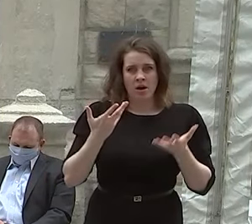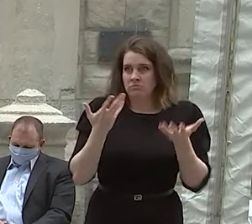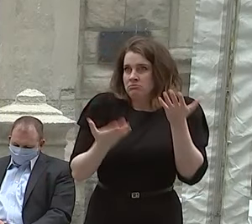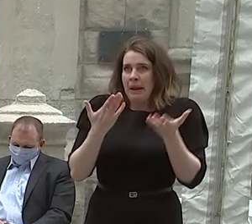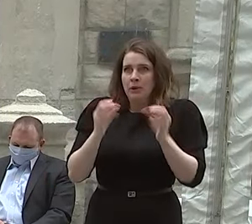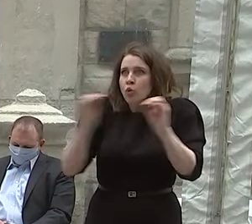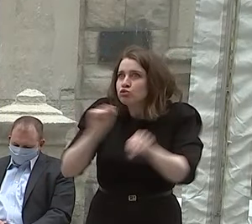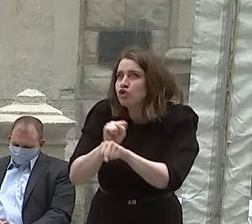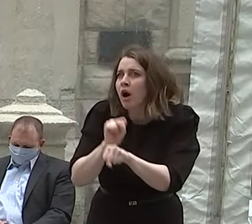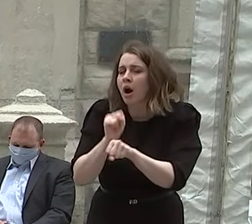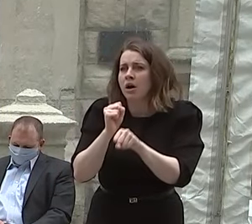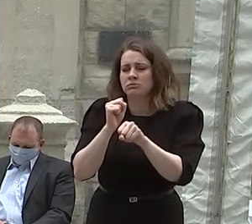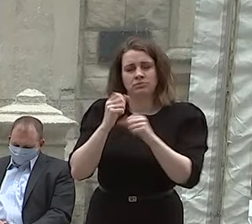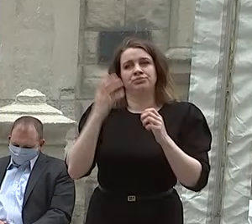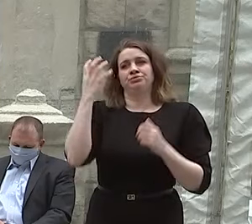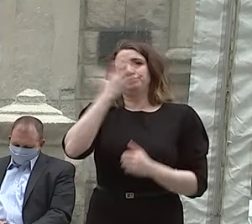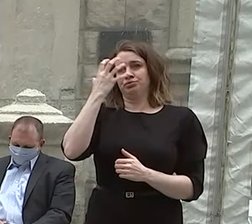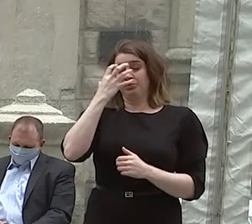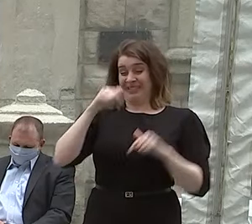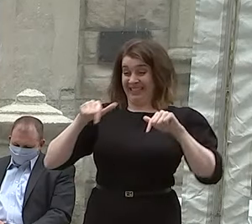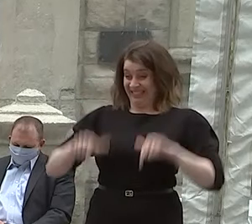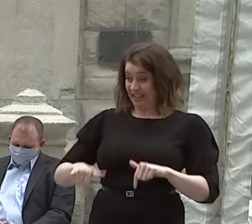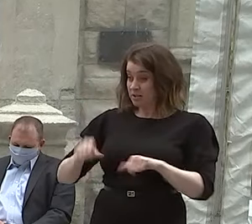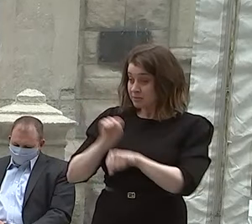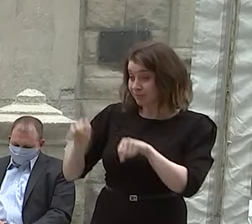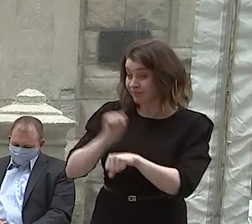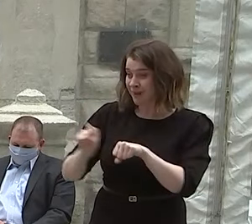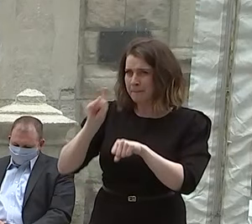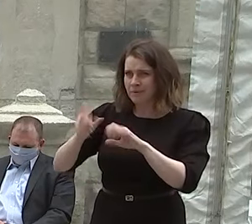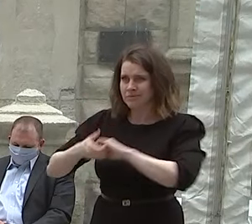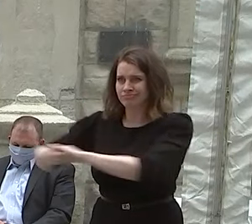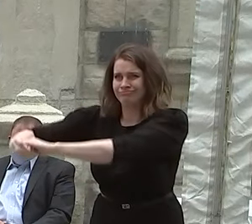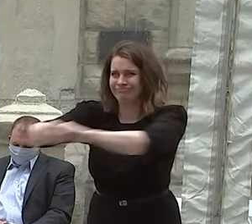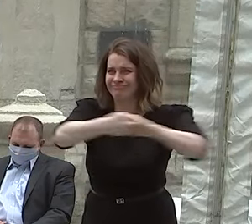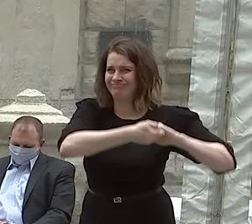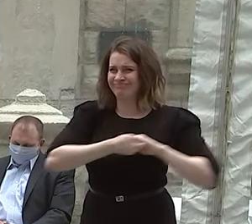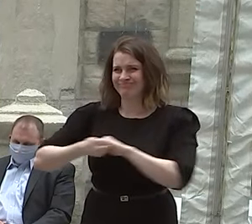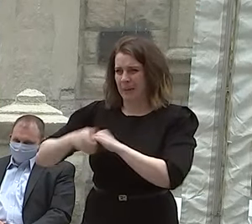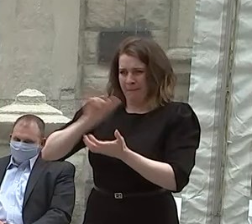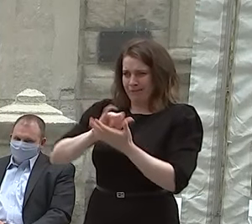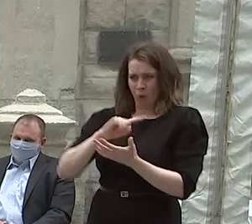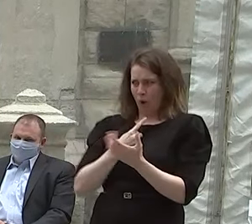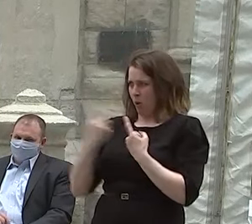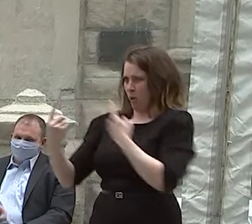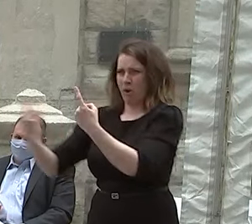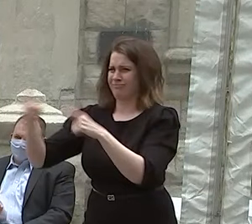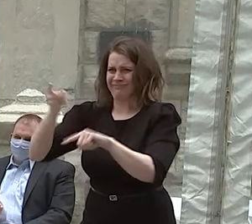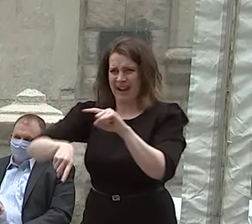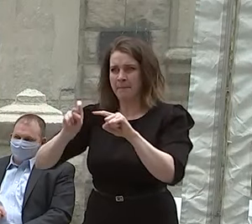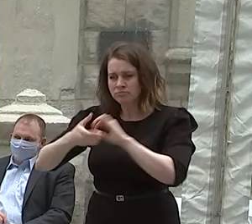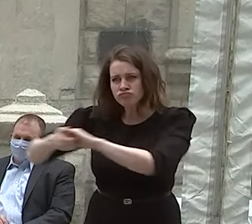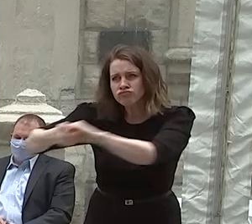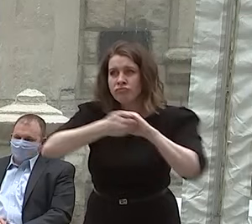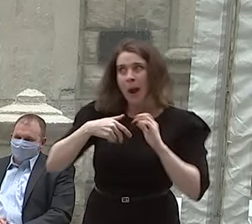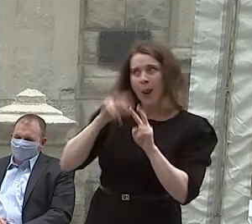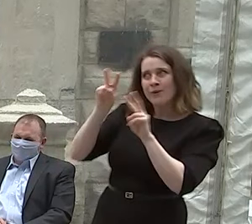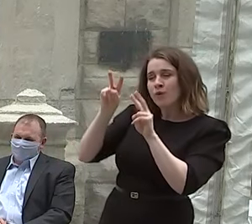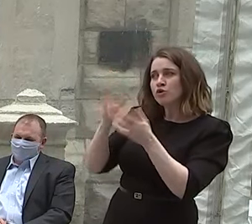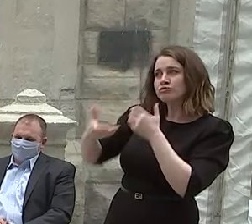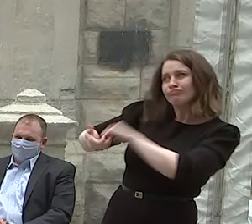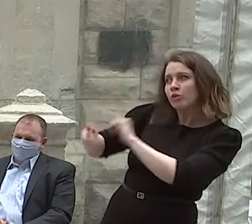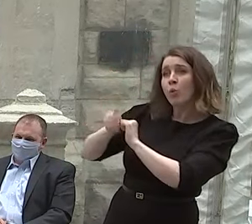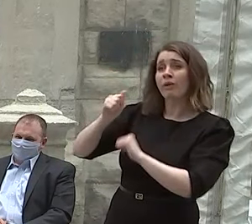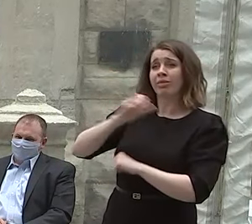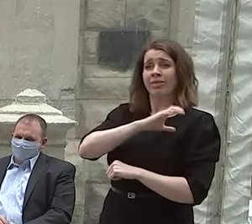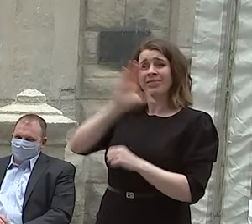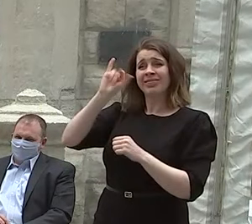furloughed. This will be a collaborative effort with input from throughout the city, and I look forward to working with my colleagues in the city council, the mayor, our